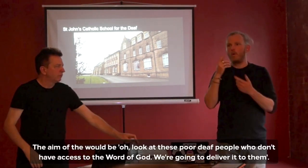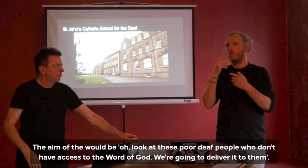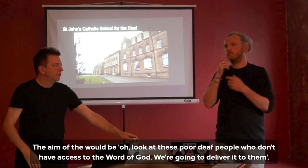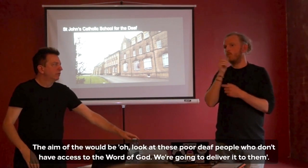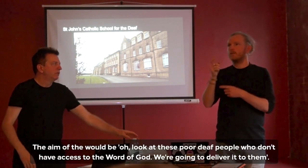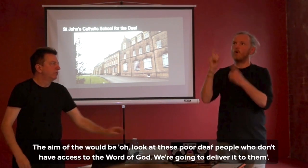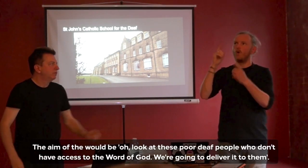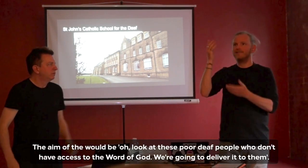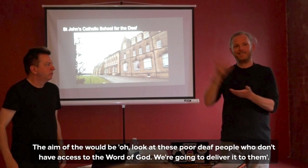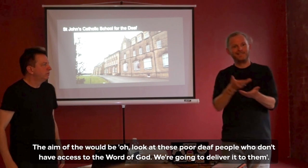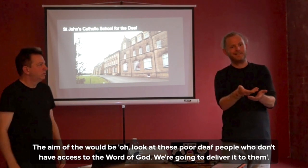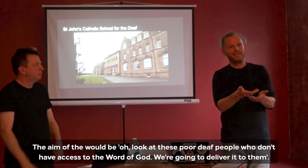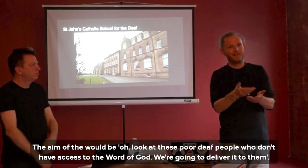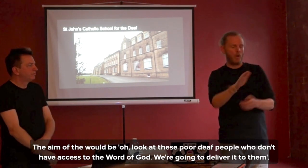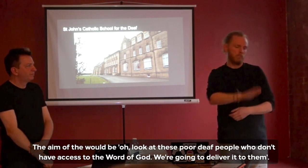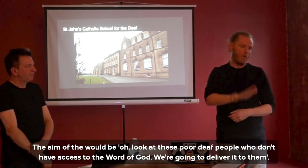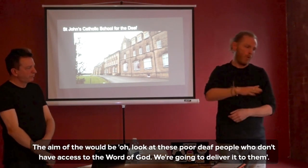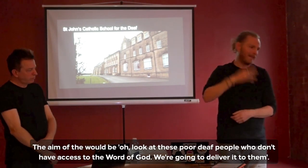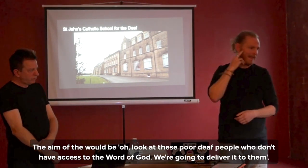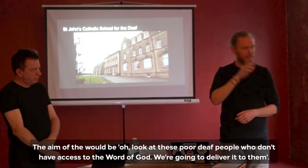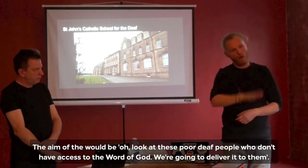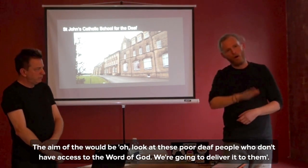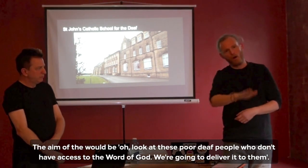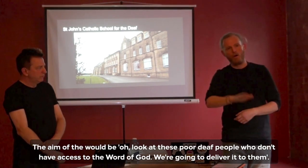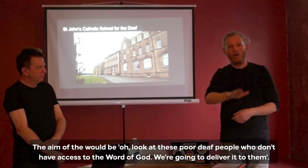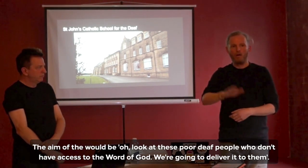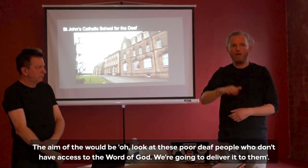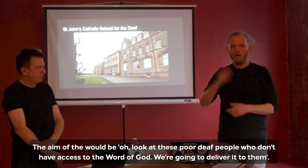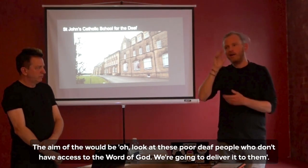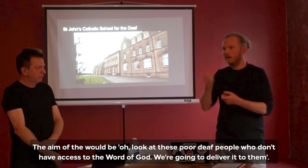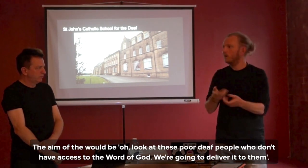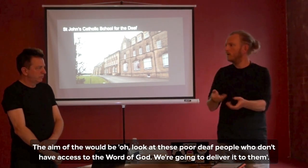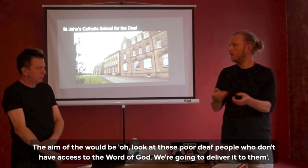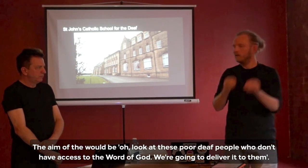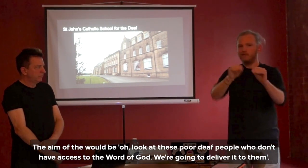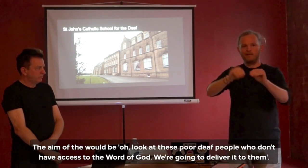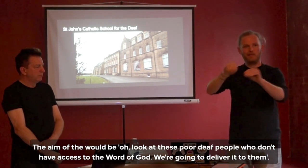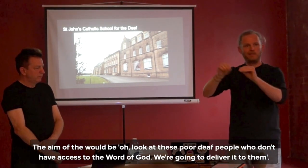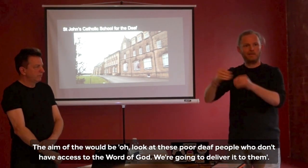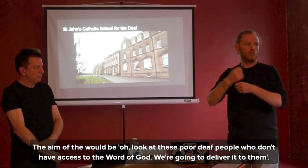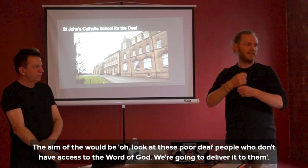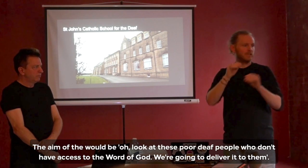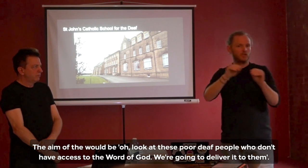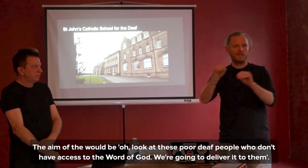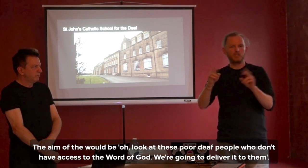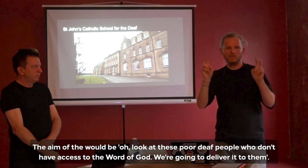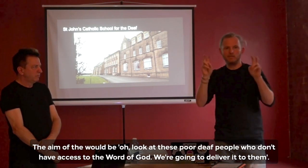So that's, and the aim of them would be, oh, look at these poor deaf people who don't have access to the Word of